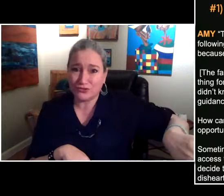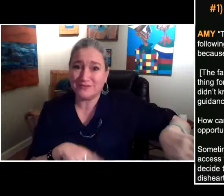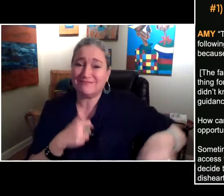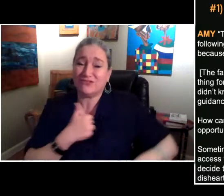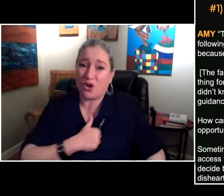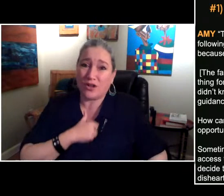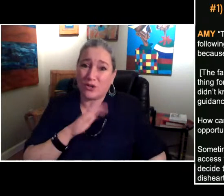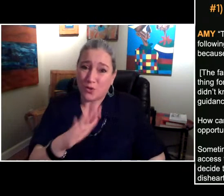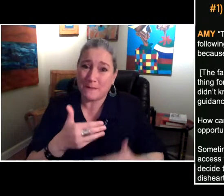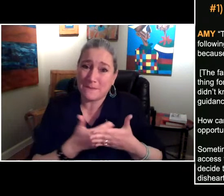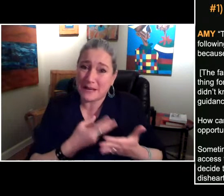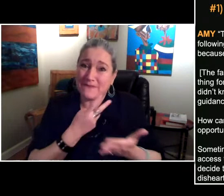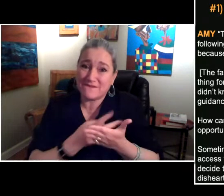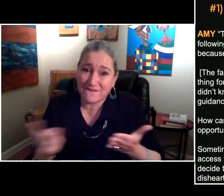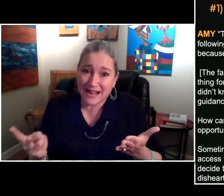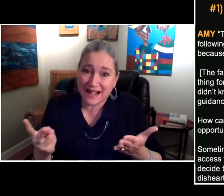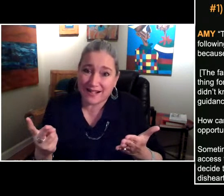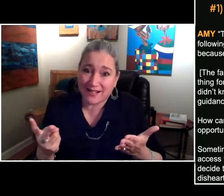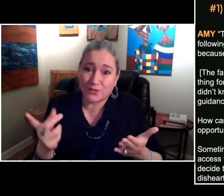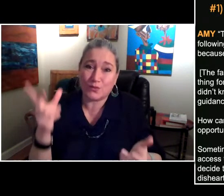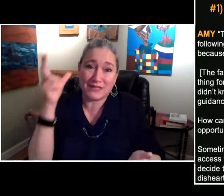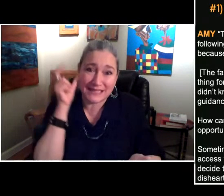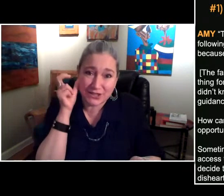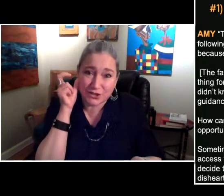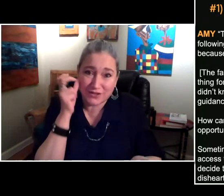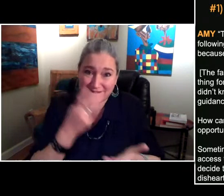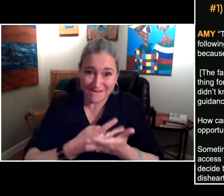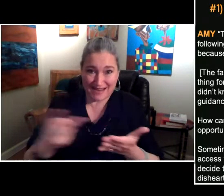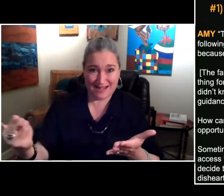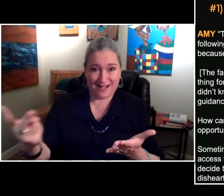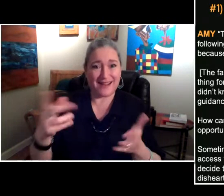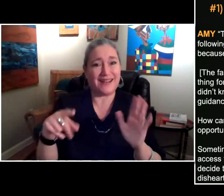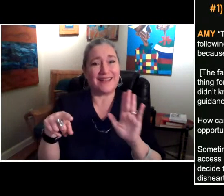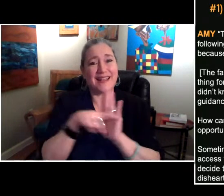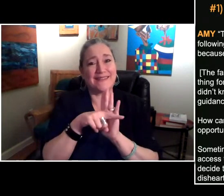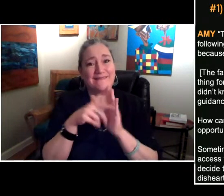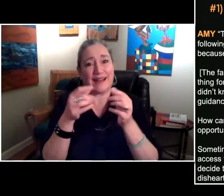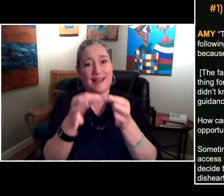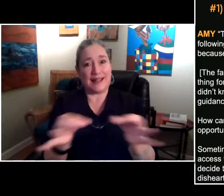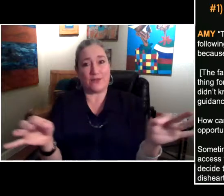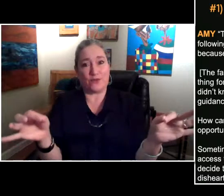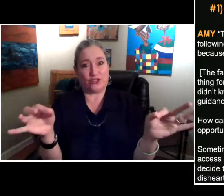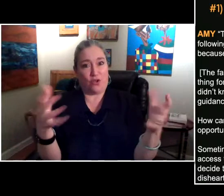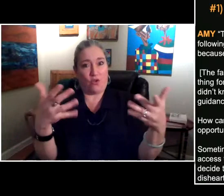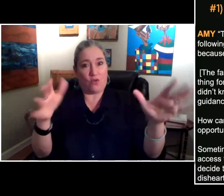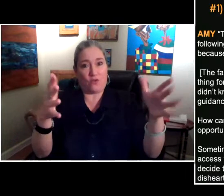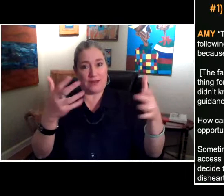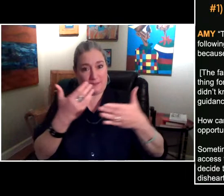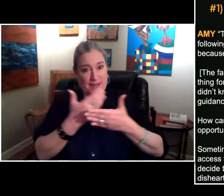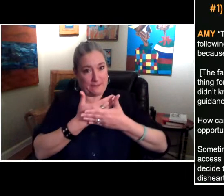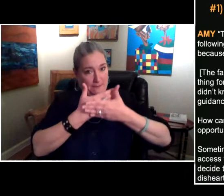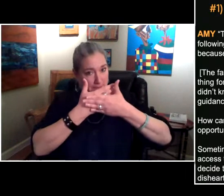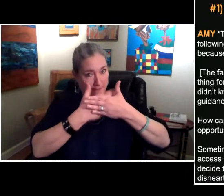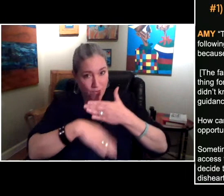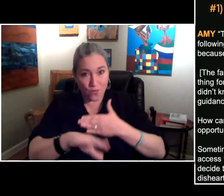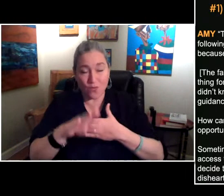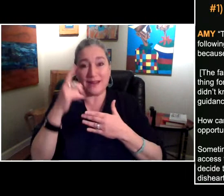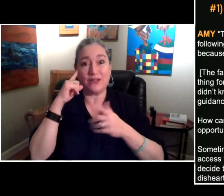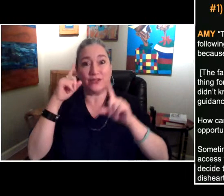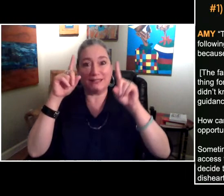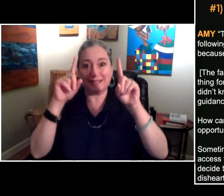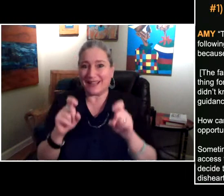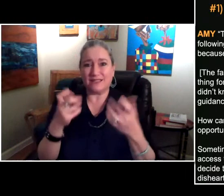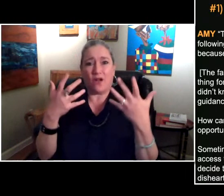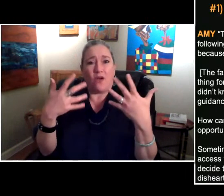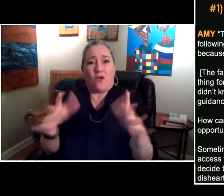must hear, you must talk, no sign language. And in this, then, the baby is